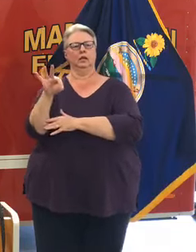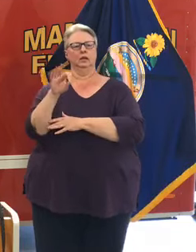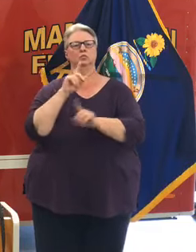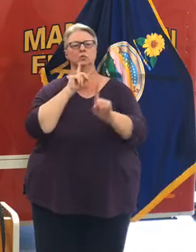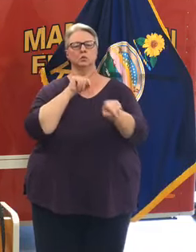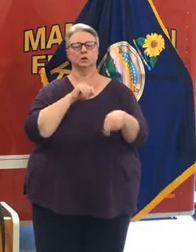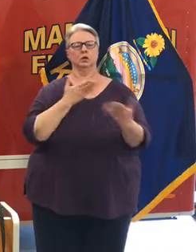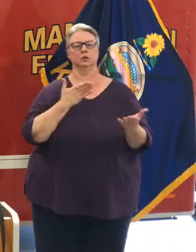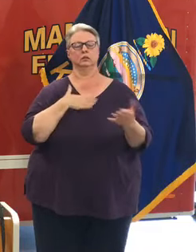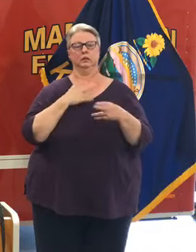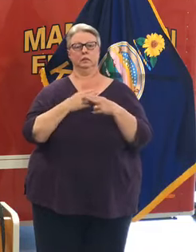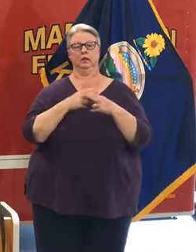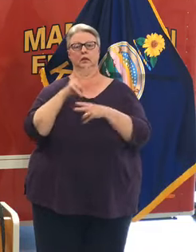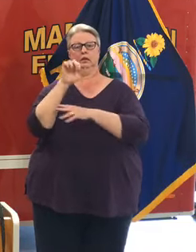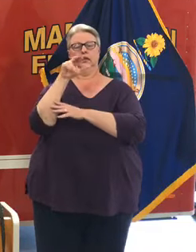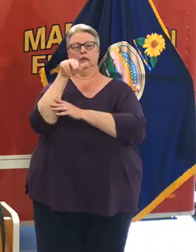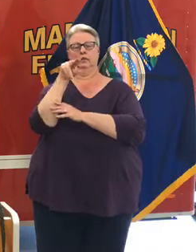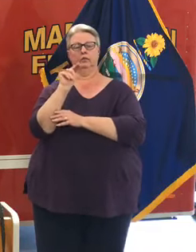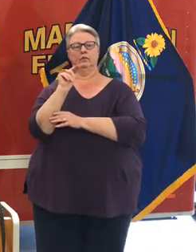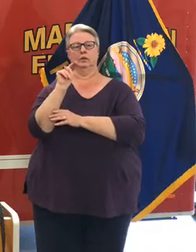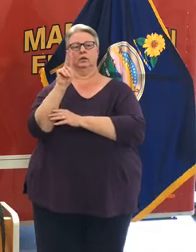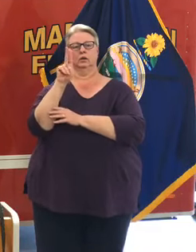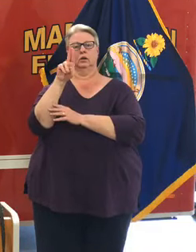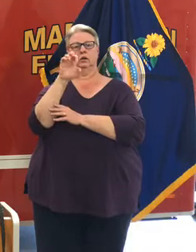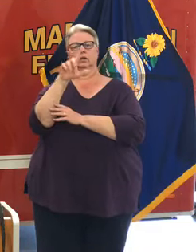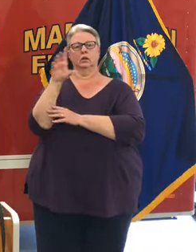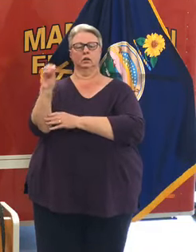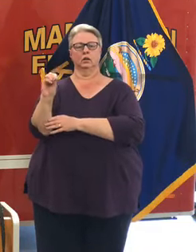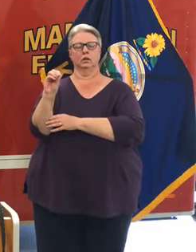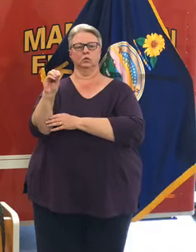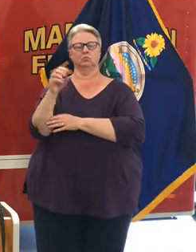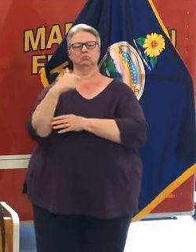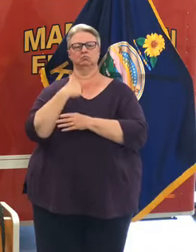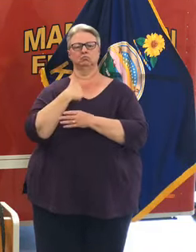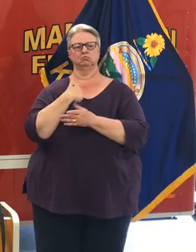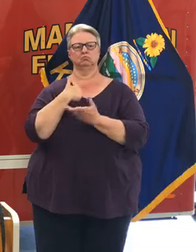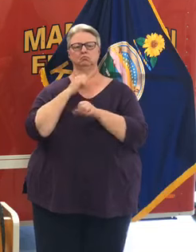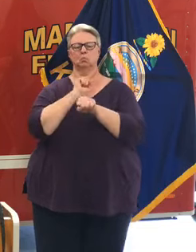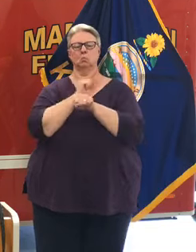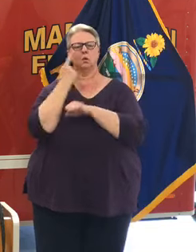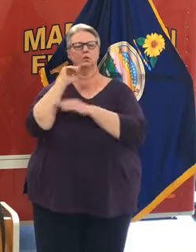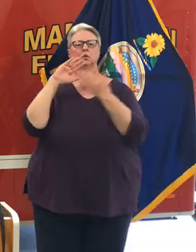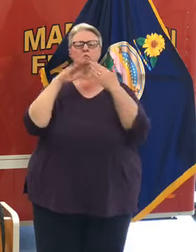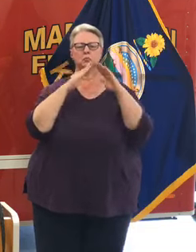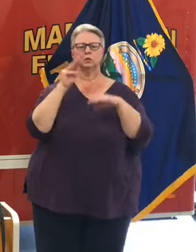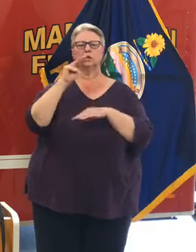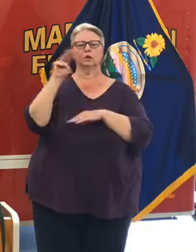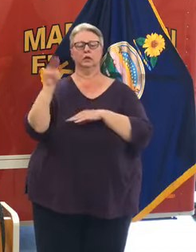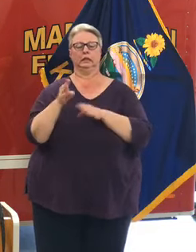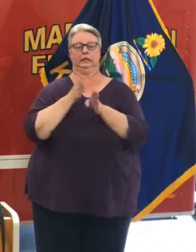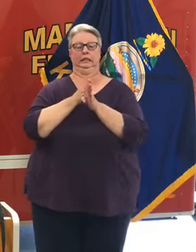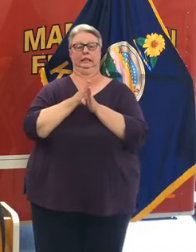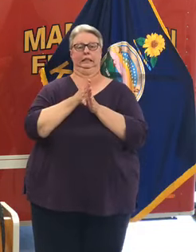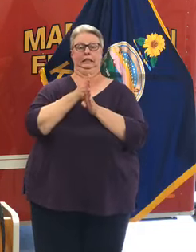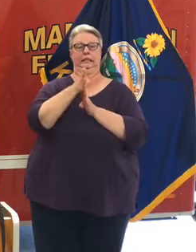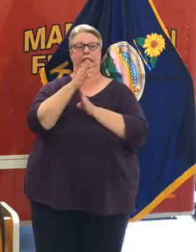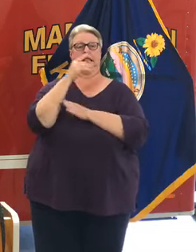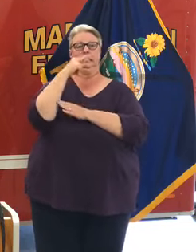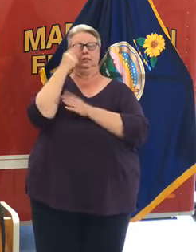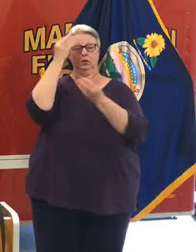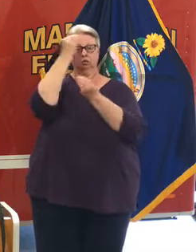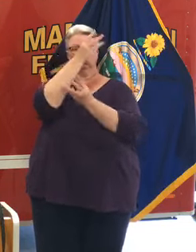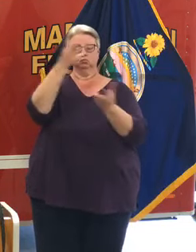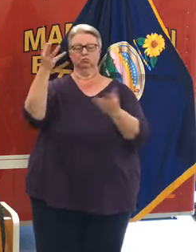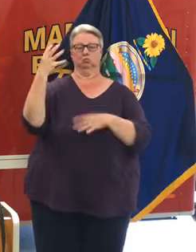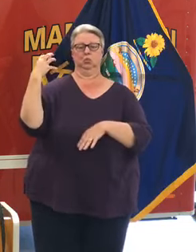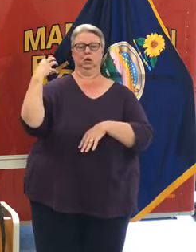Uccello. I'm the Public Information Officer for the City of Manhattan and serving as the lead Public Information Officer for the Riley